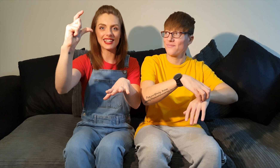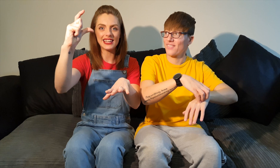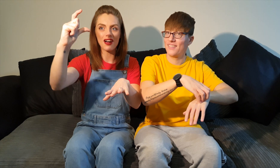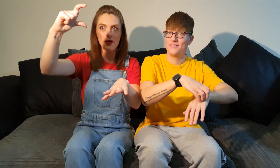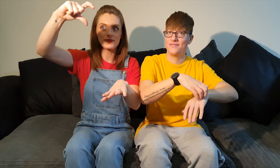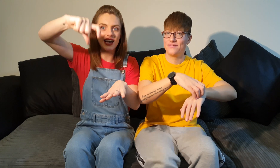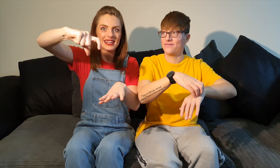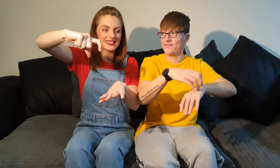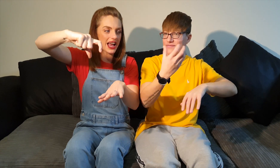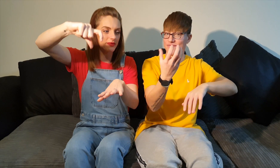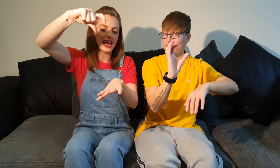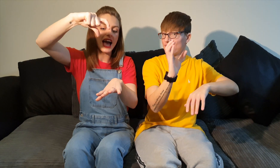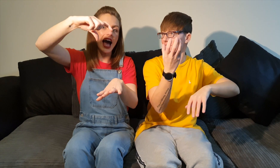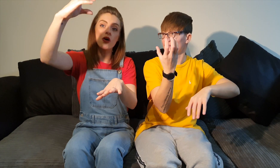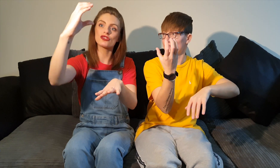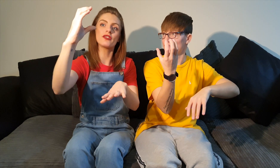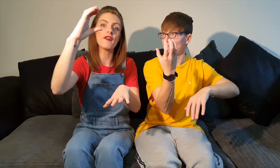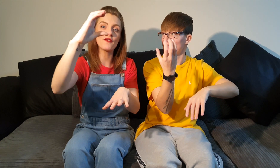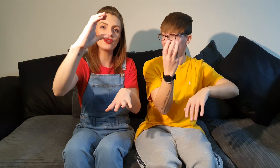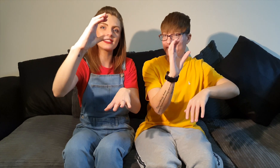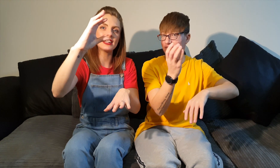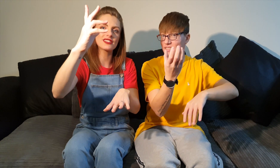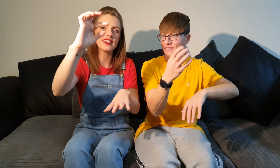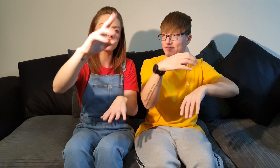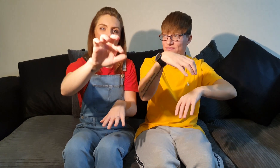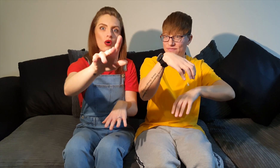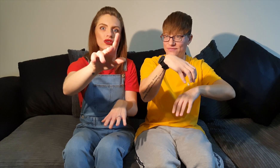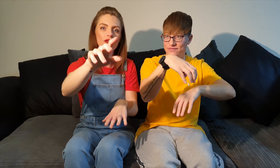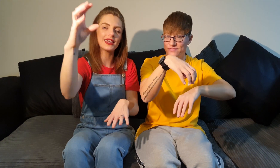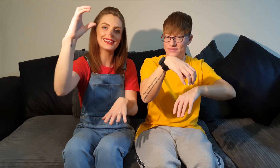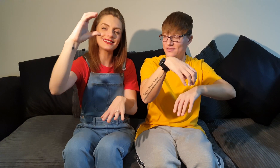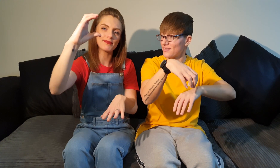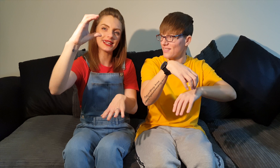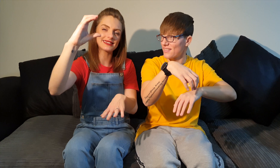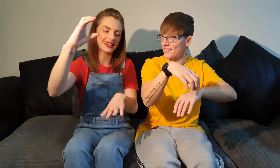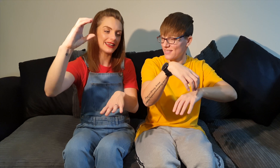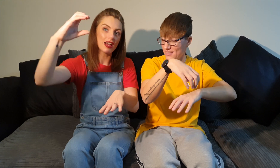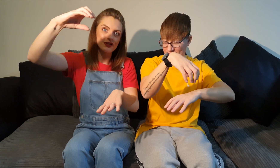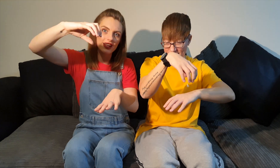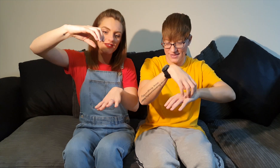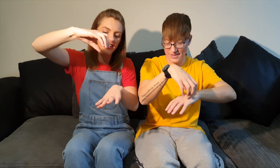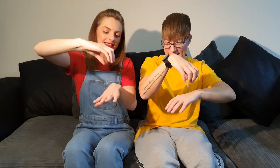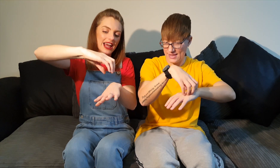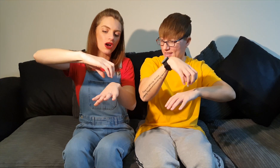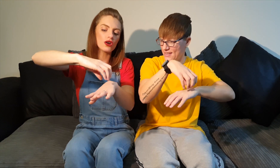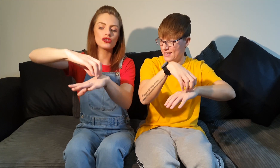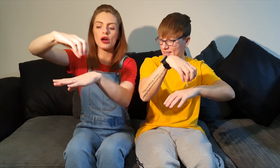C upside down. Oh, sorry, a full C, just like that. Use all your fingers, big C. Turn it round, and on top, you're